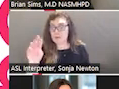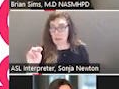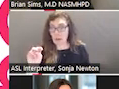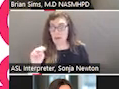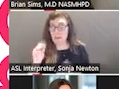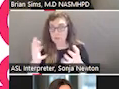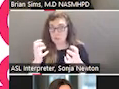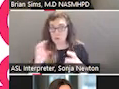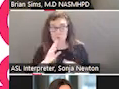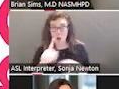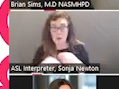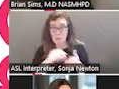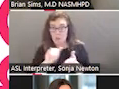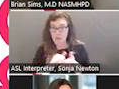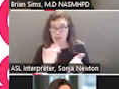calculator.